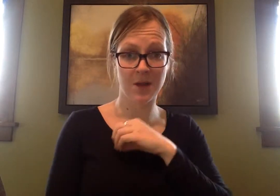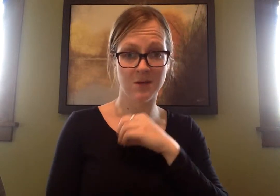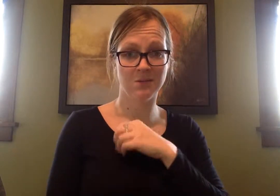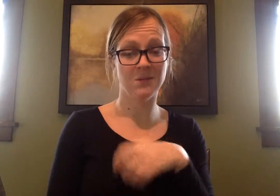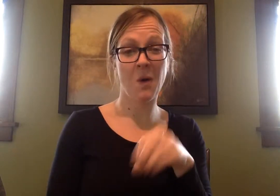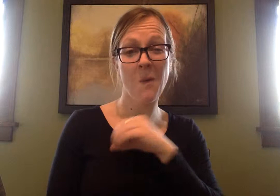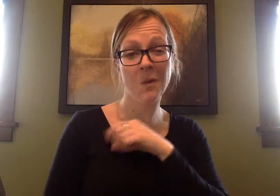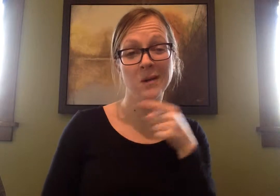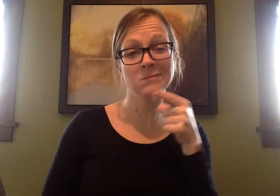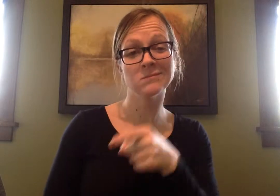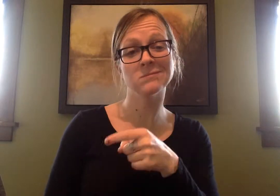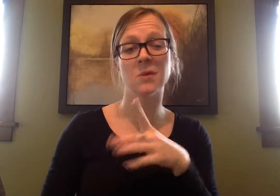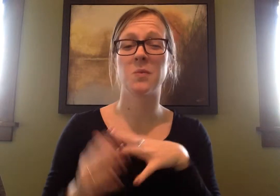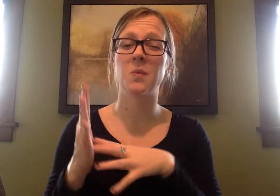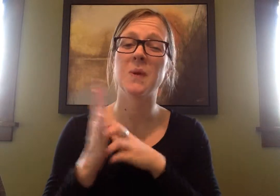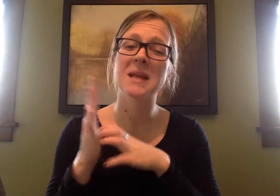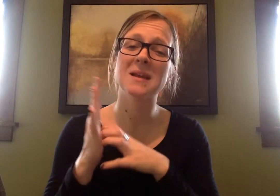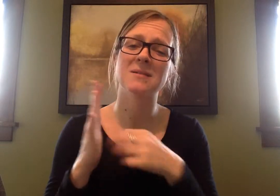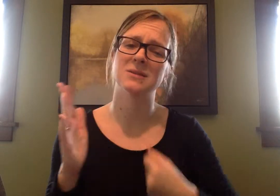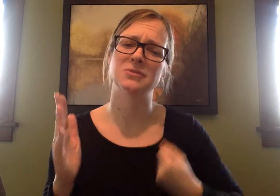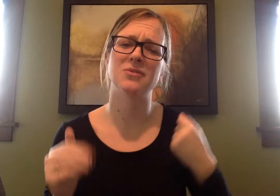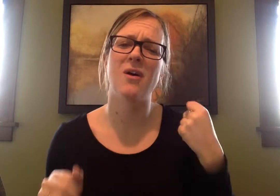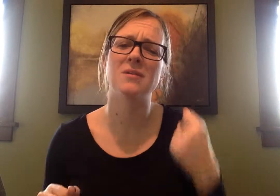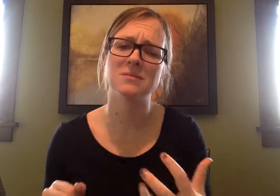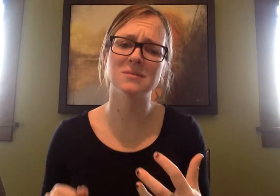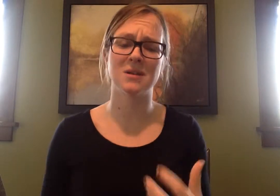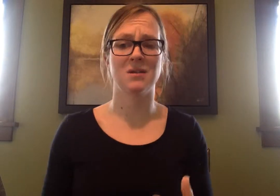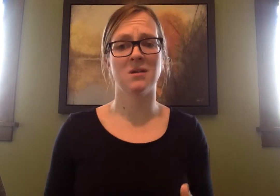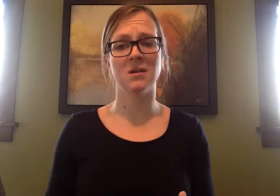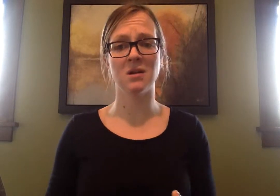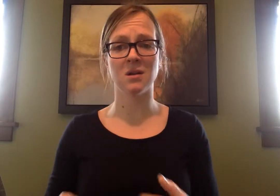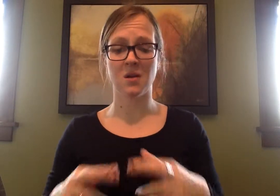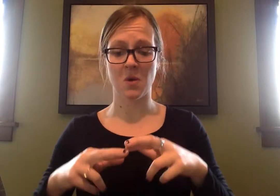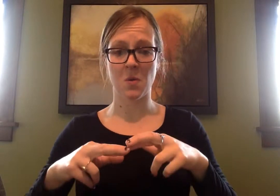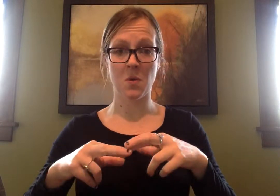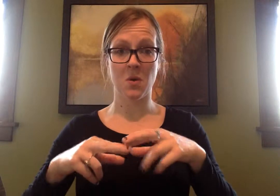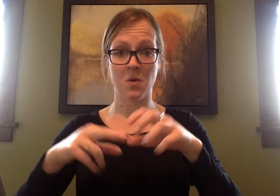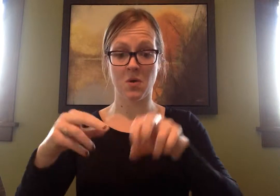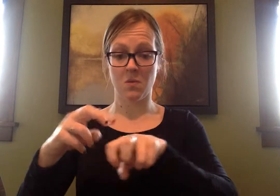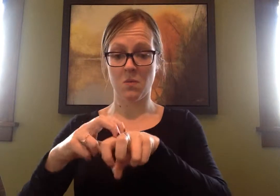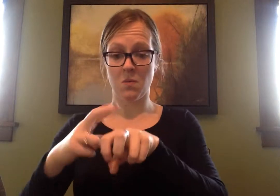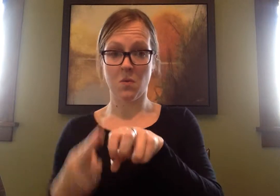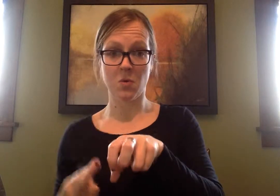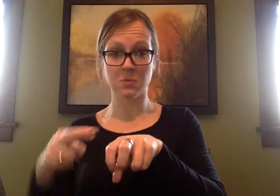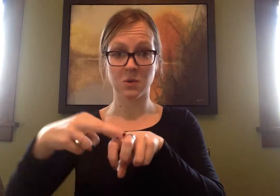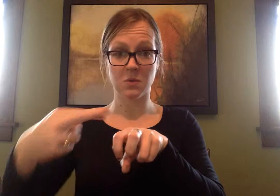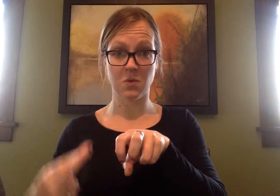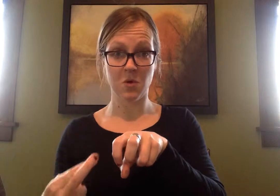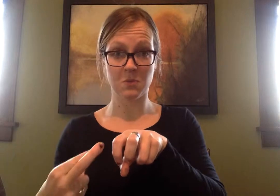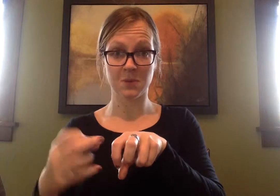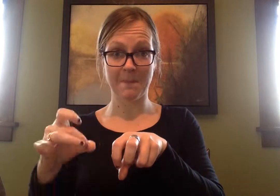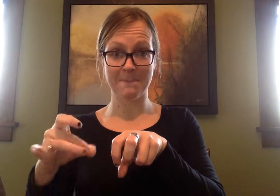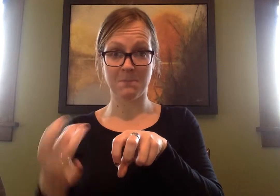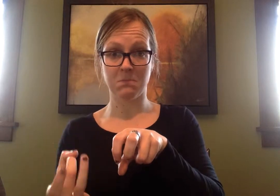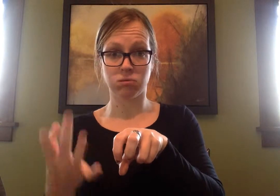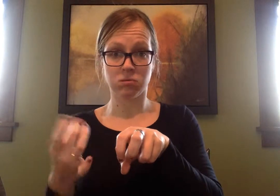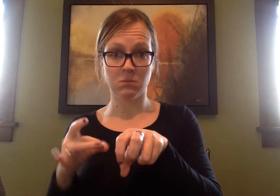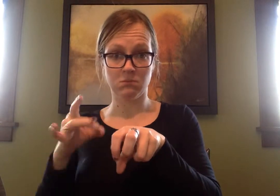the ropes that held him were untied, Owen scrambled from the truck directly to Mzee, resting in a corner of